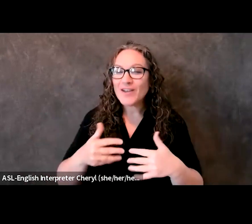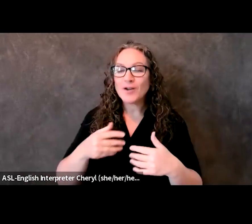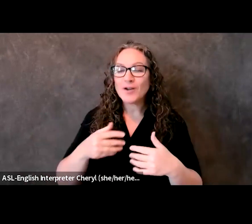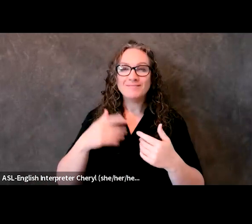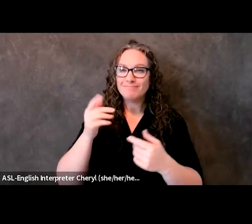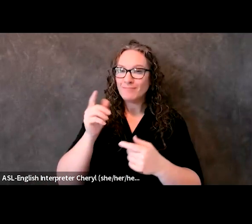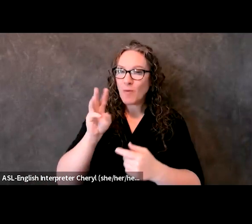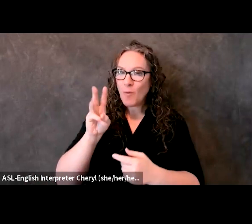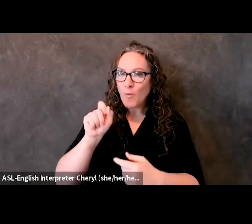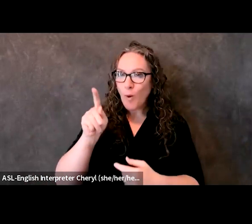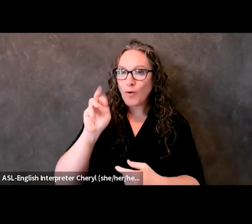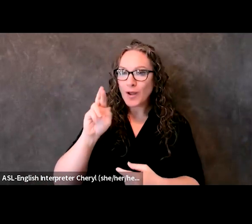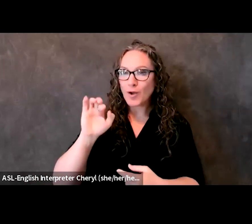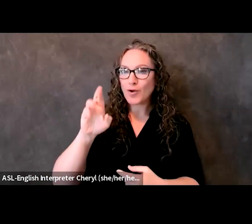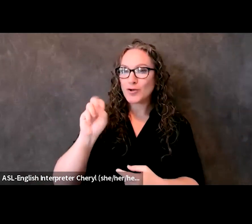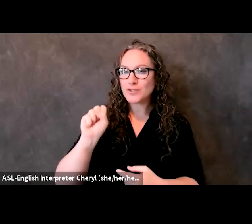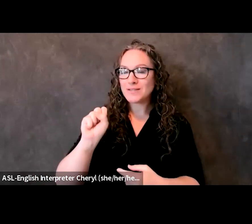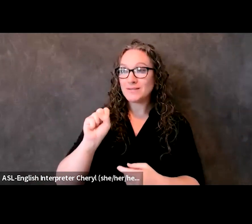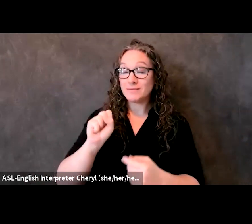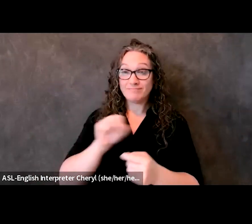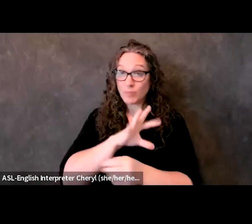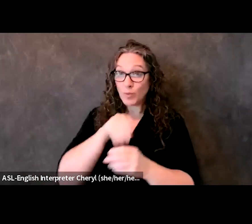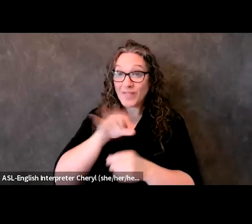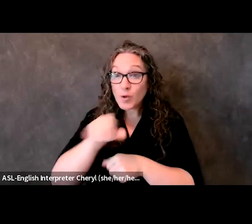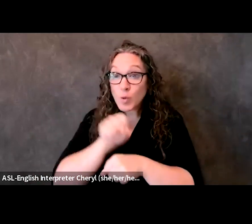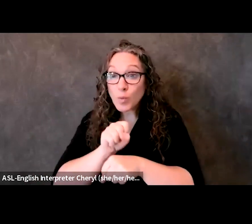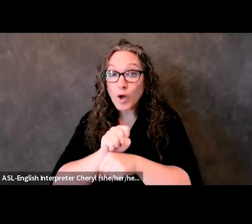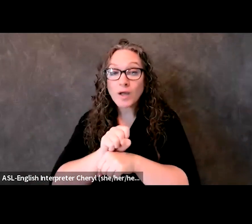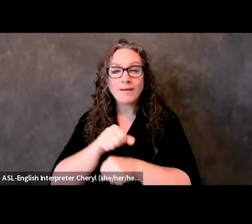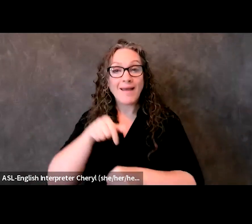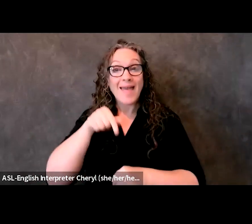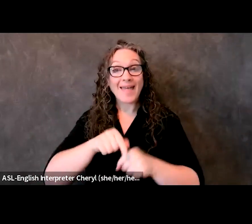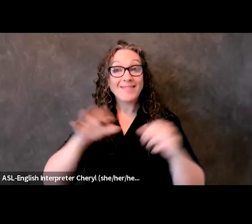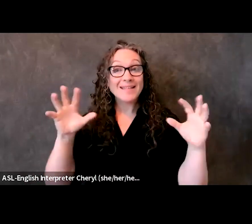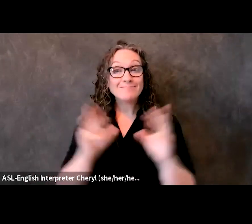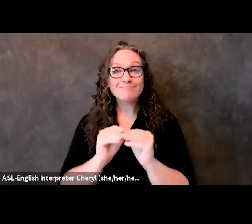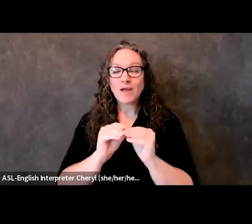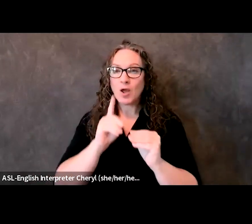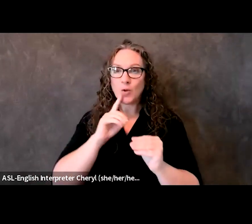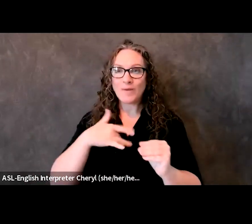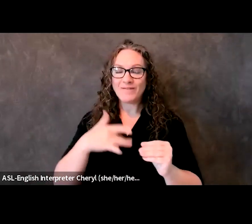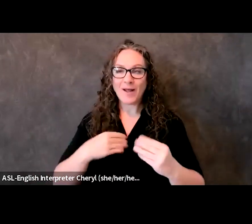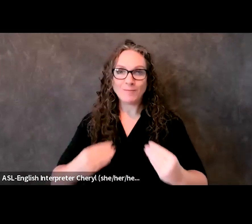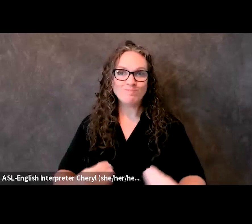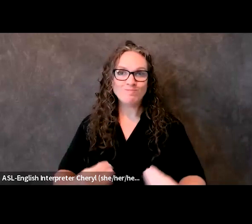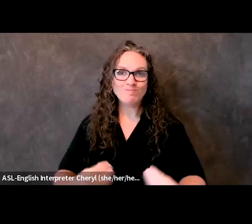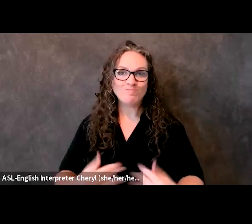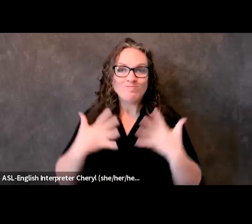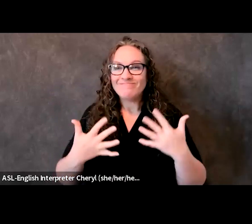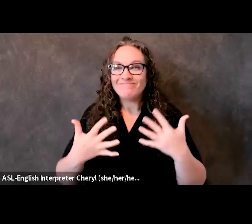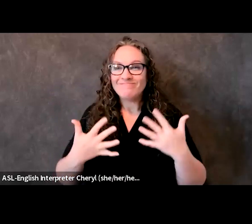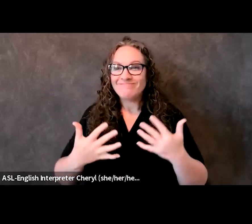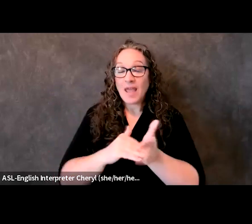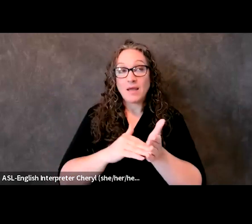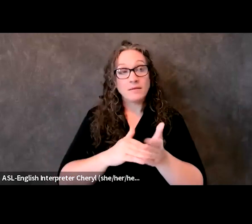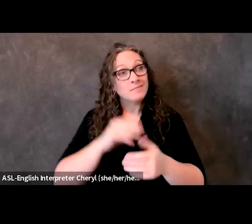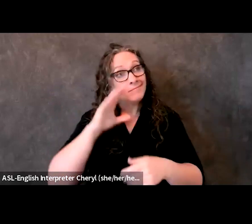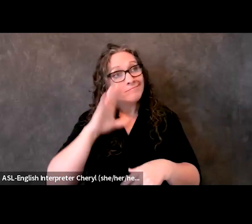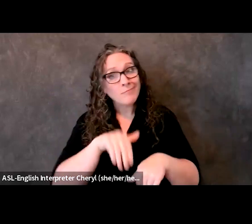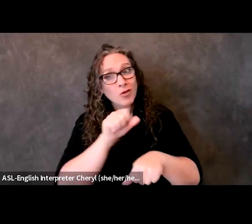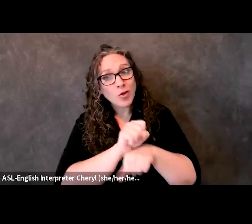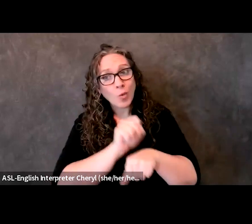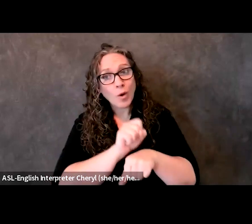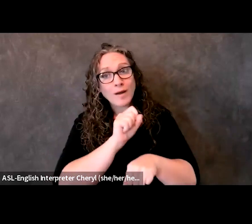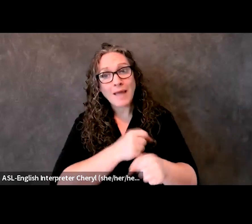and that you find this gathering re-energizes you, because I know your work can be tiresome at times.